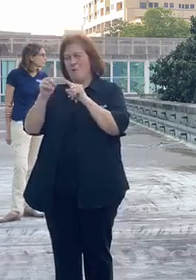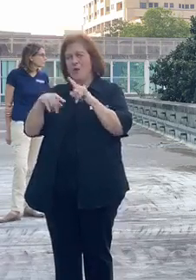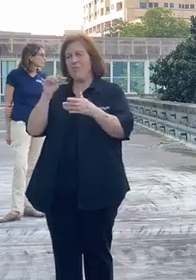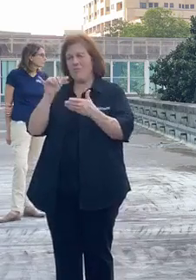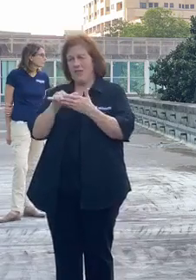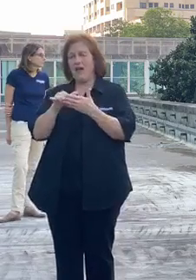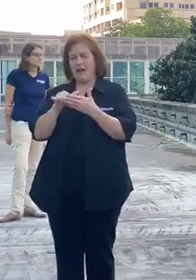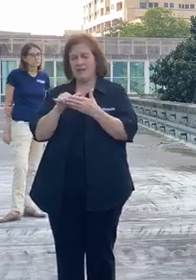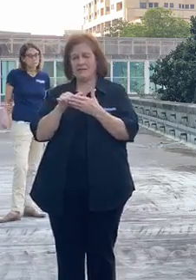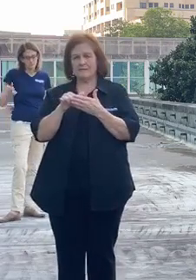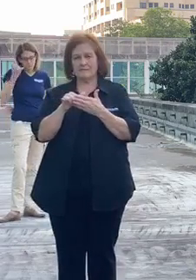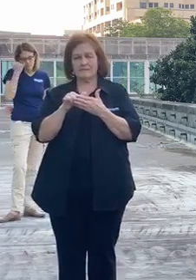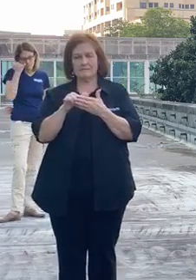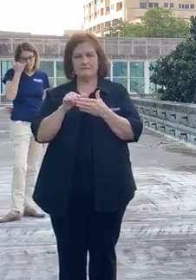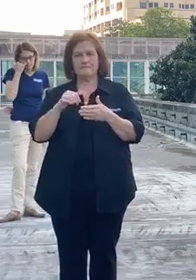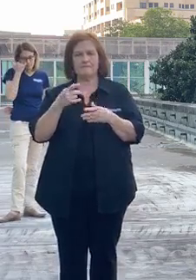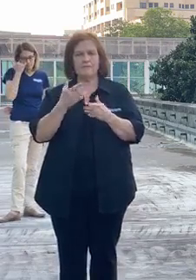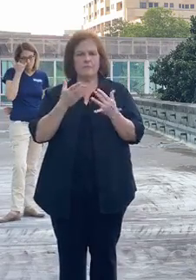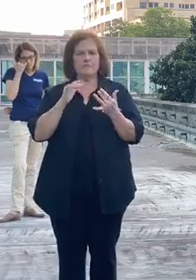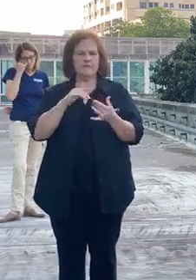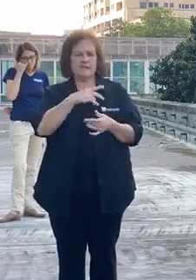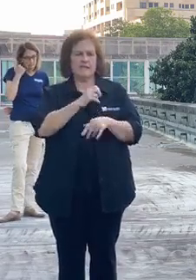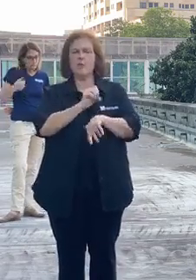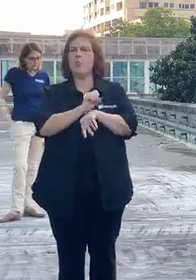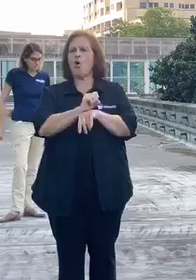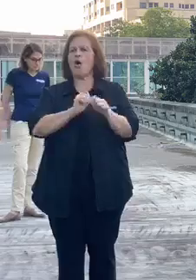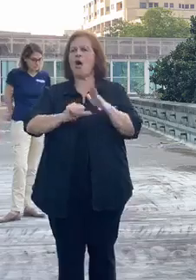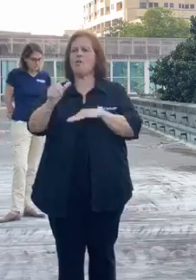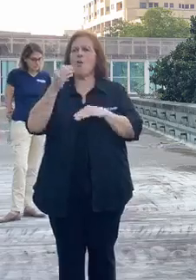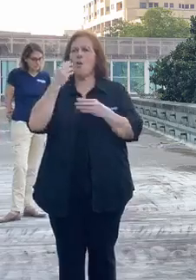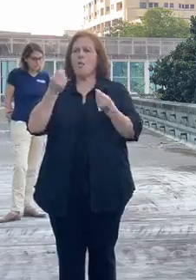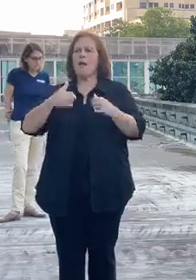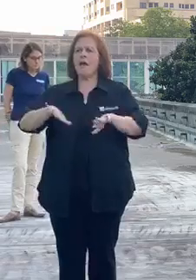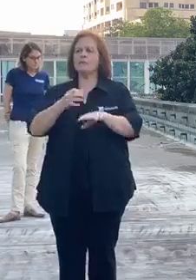this for the administration through Homeland Security. Colin?